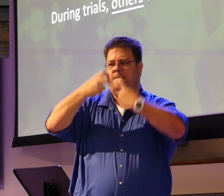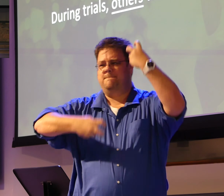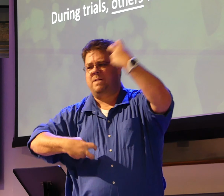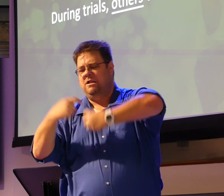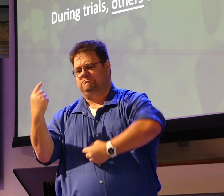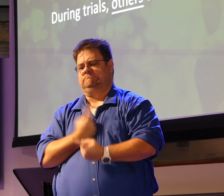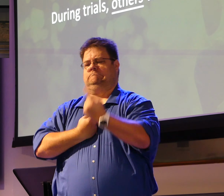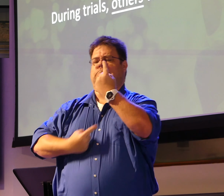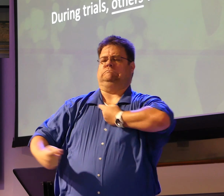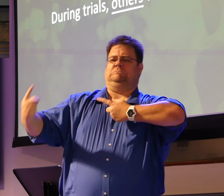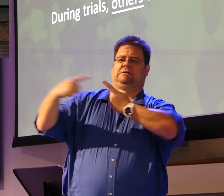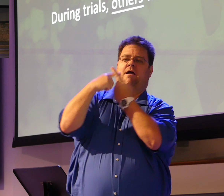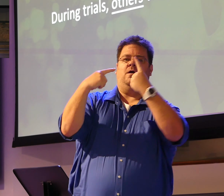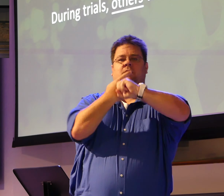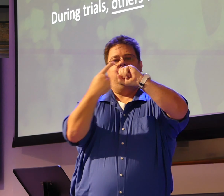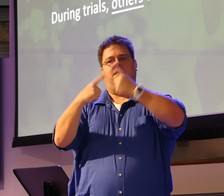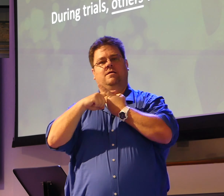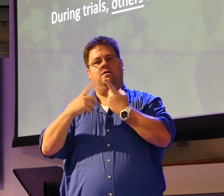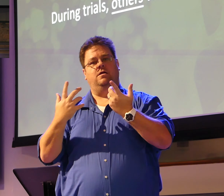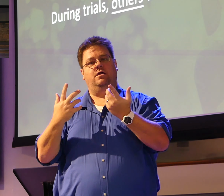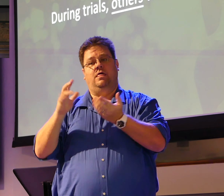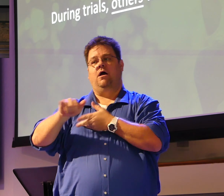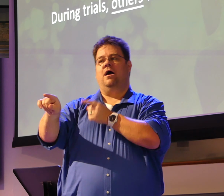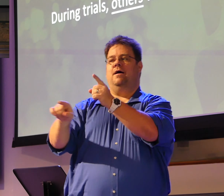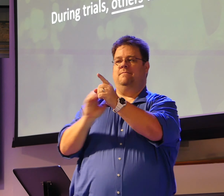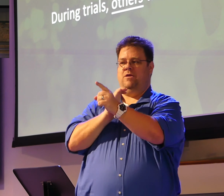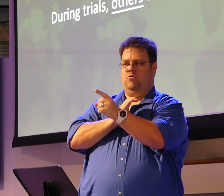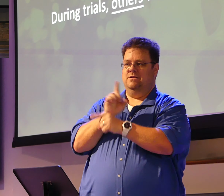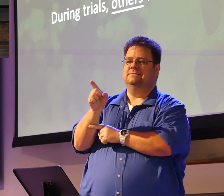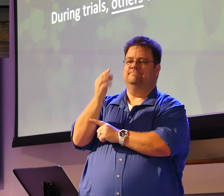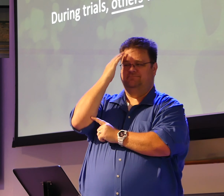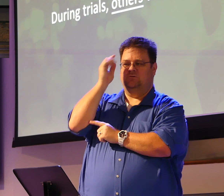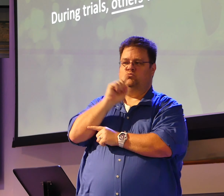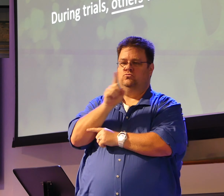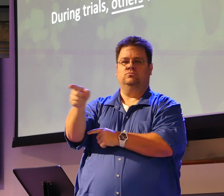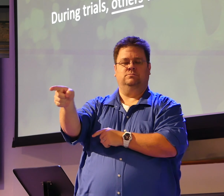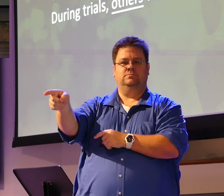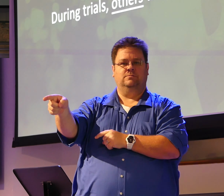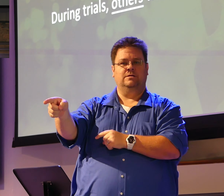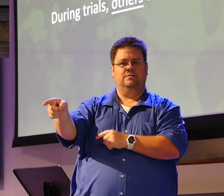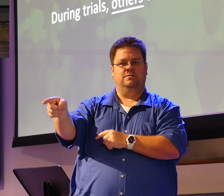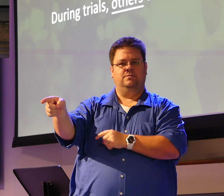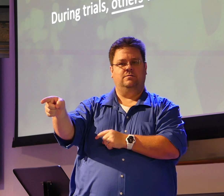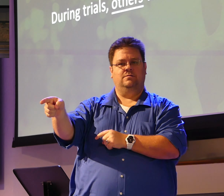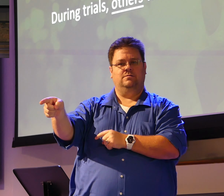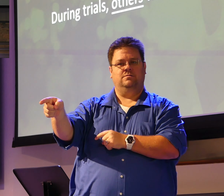going through trials problems conflict that's when you find out what kind of person they really are